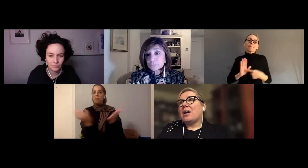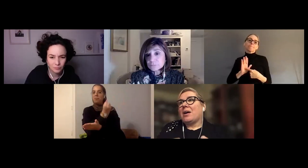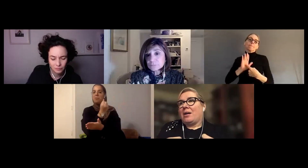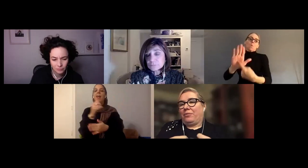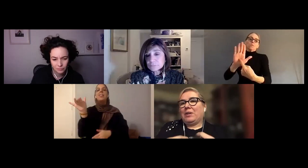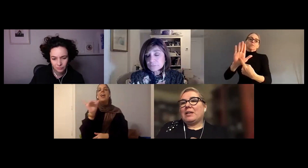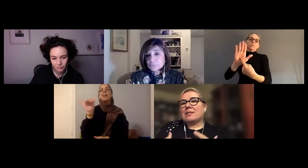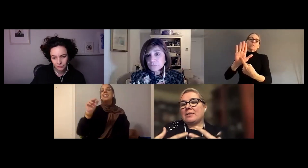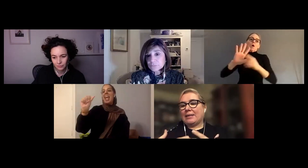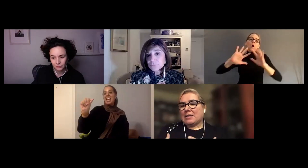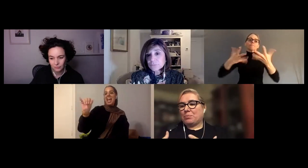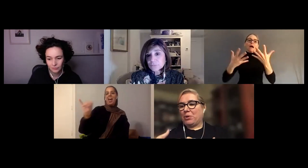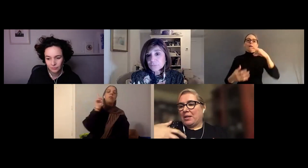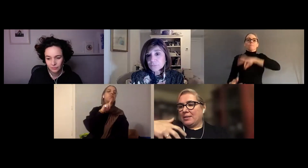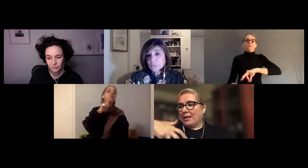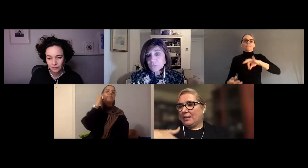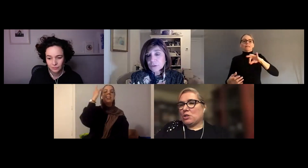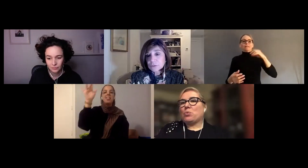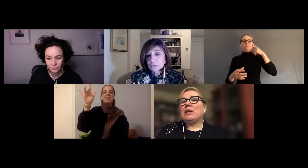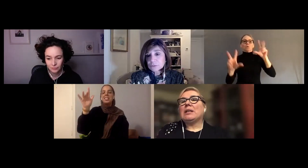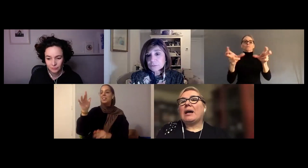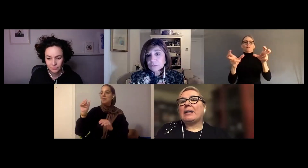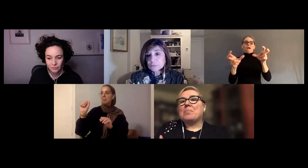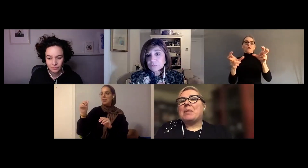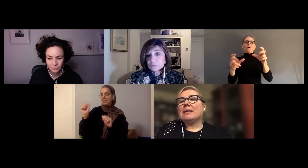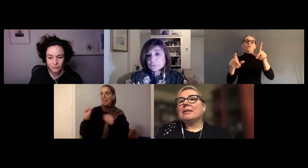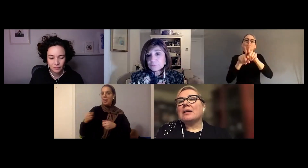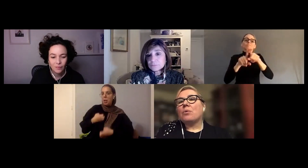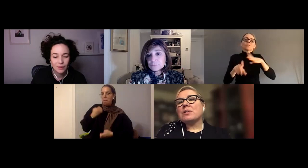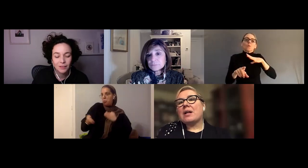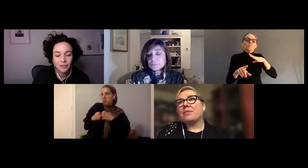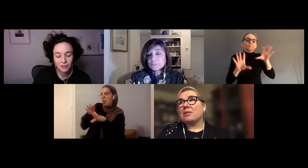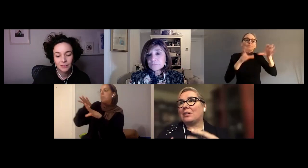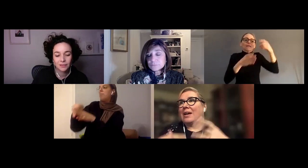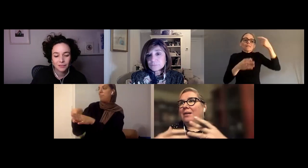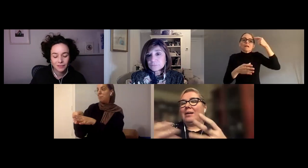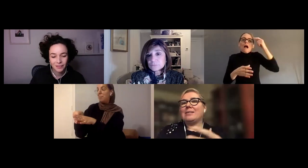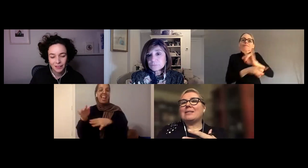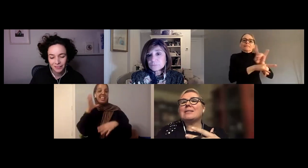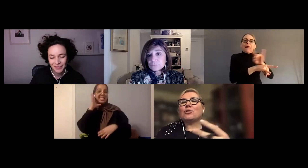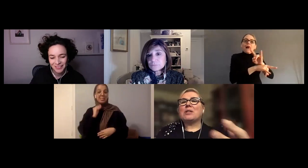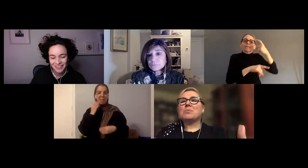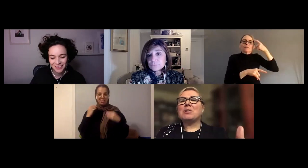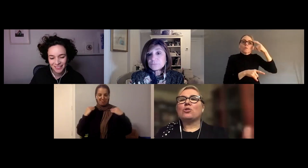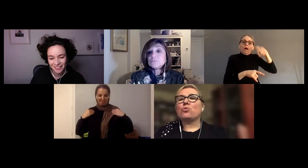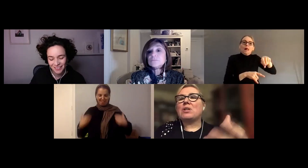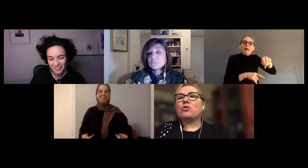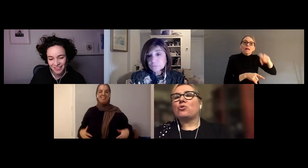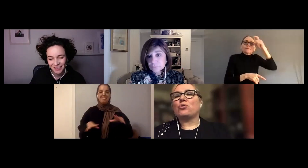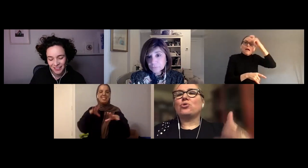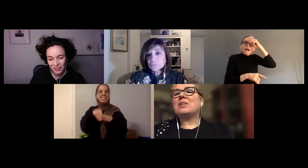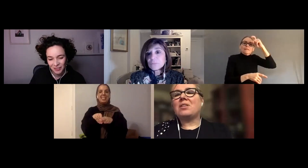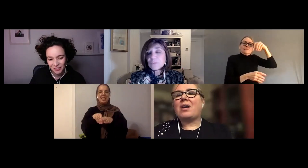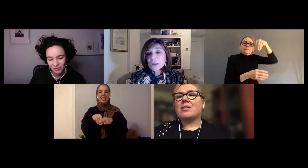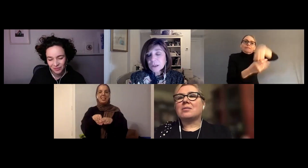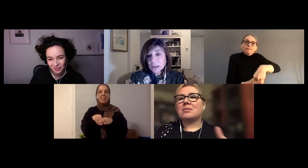these feelings, that experience that is really like embedded in ourselves, it is not transmitted through sensors